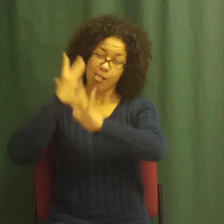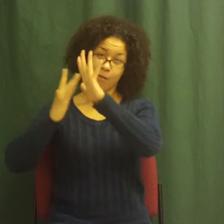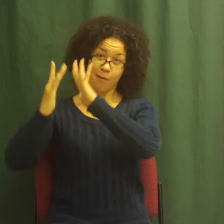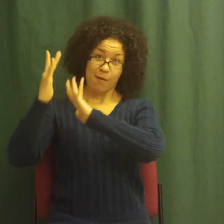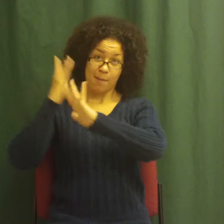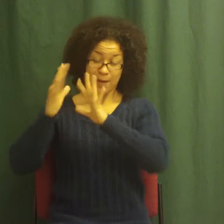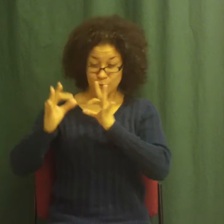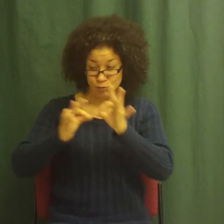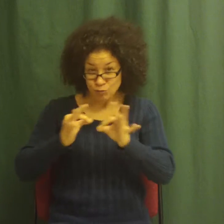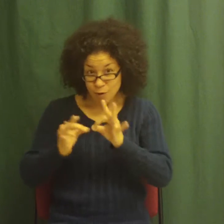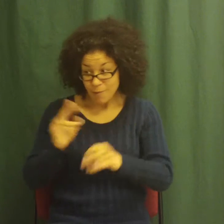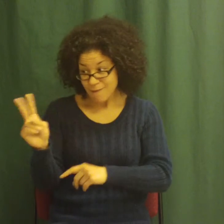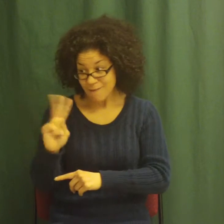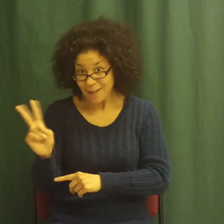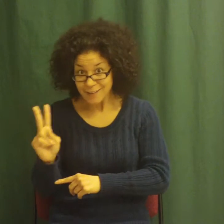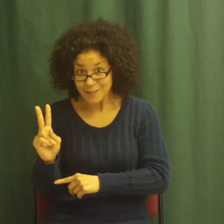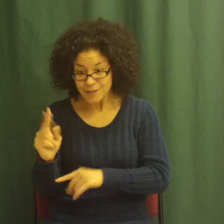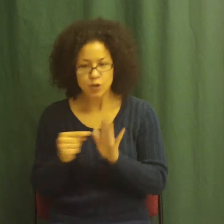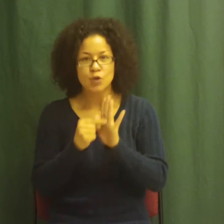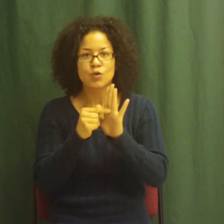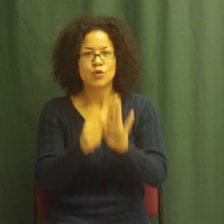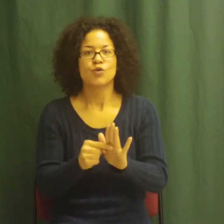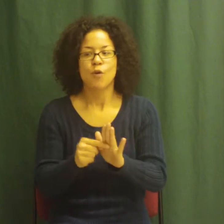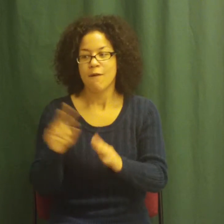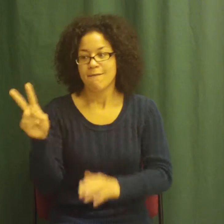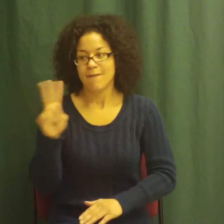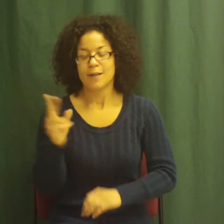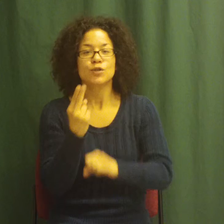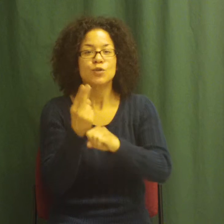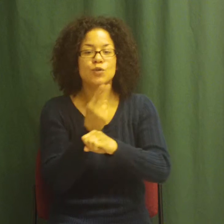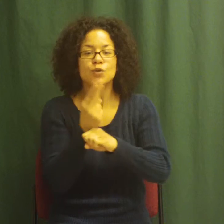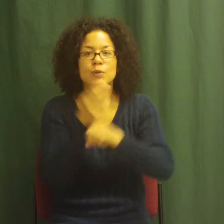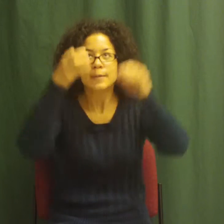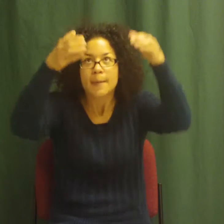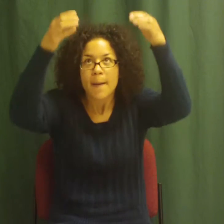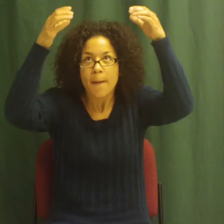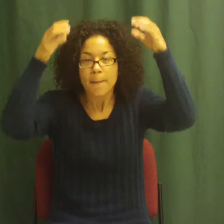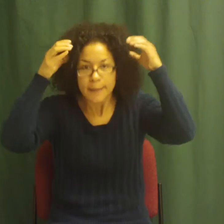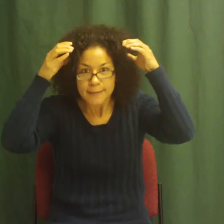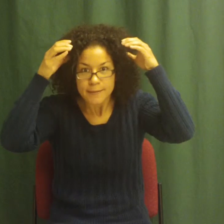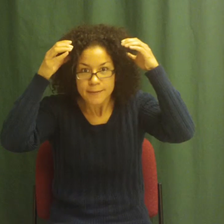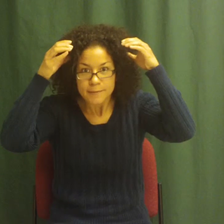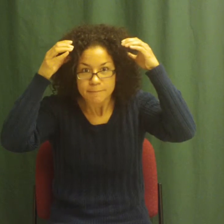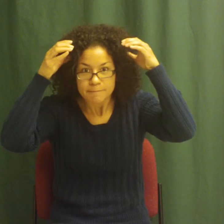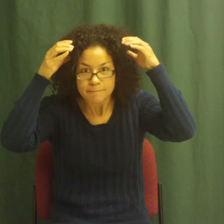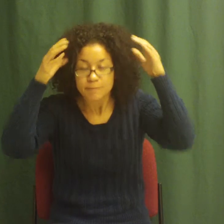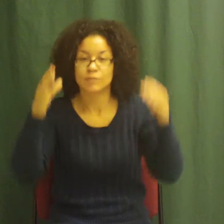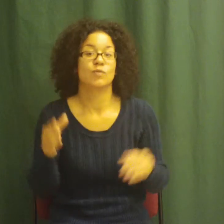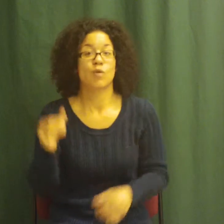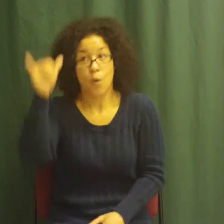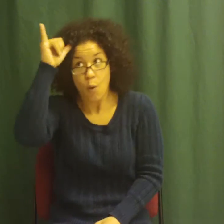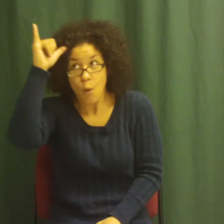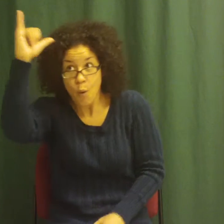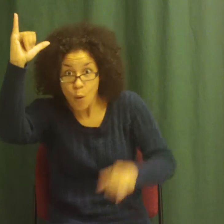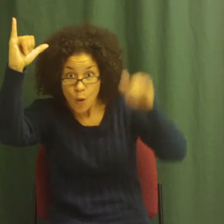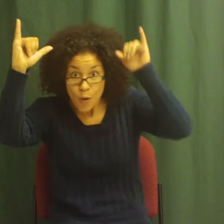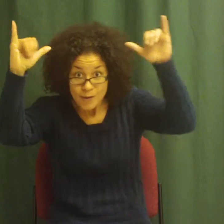no horns, and the only authentic Viking helmet that has ever been found does not have them either.